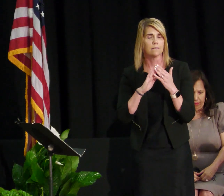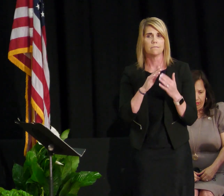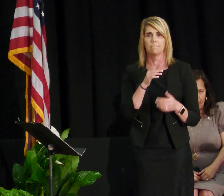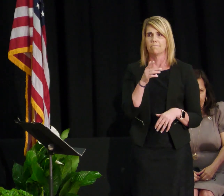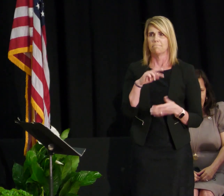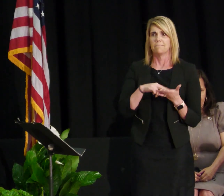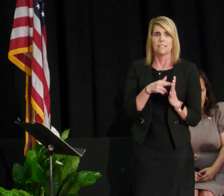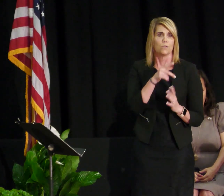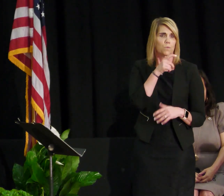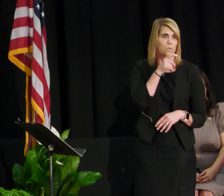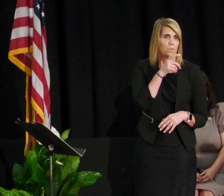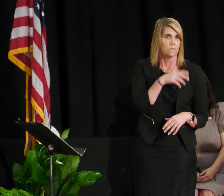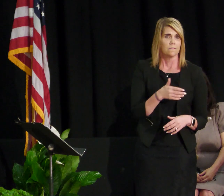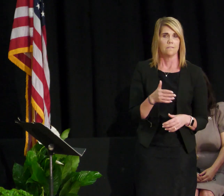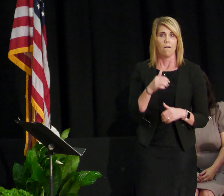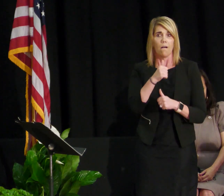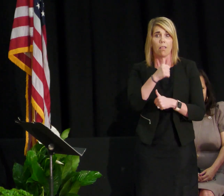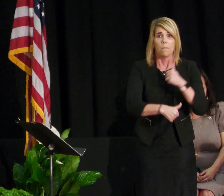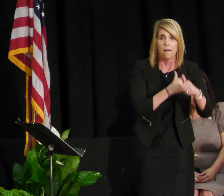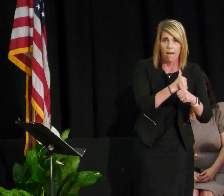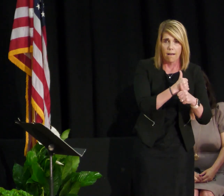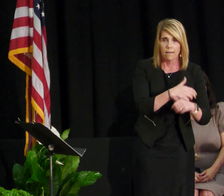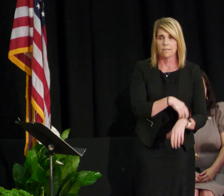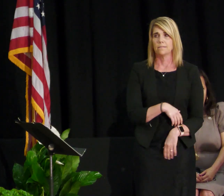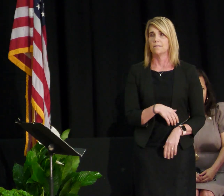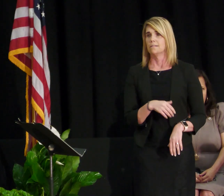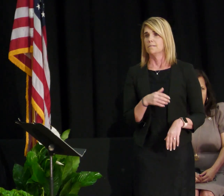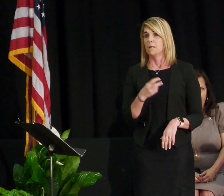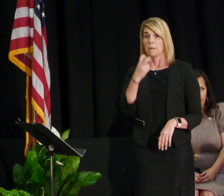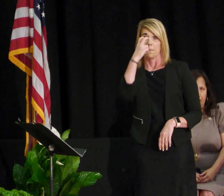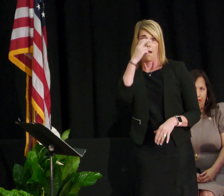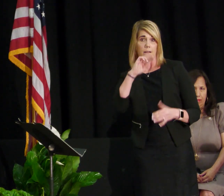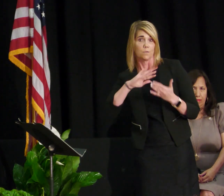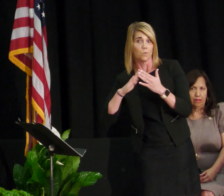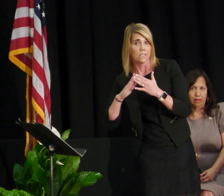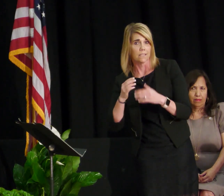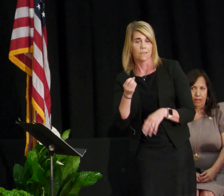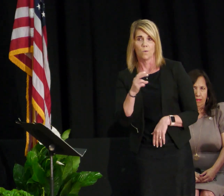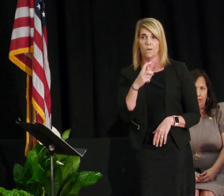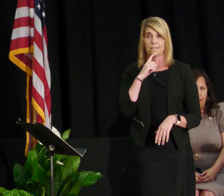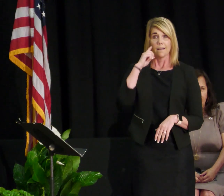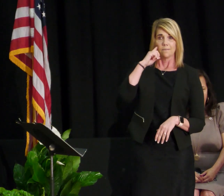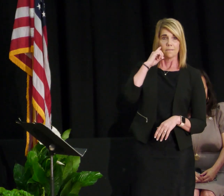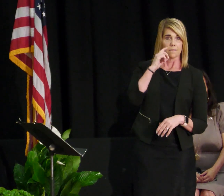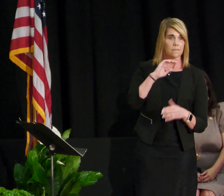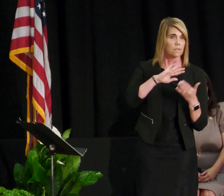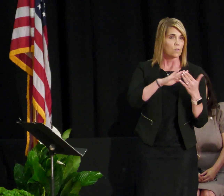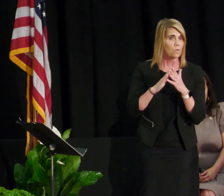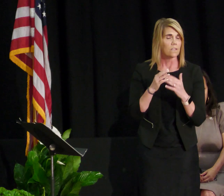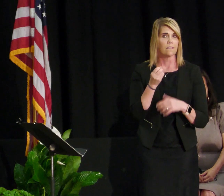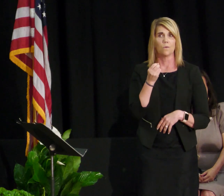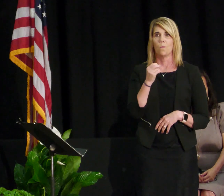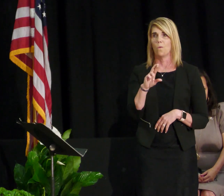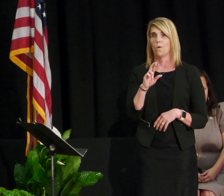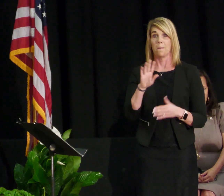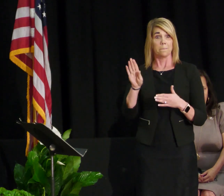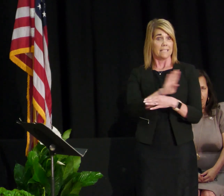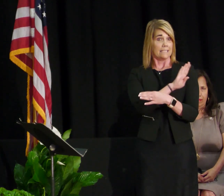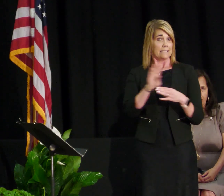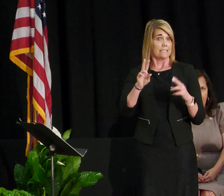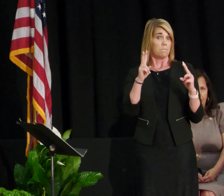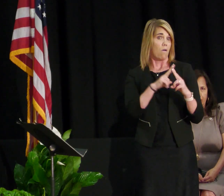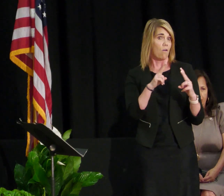CSDB community. That is alum. The blind community. The deaf community.